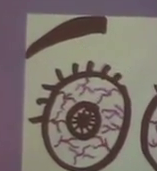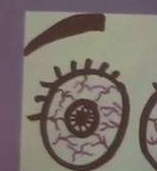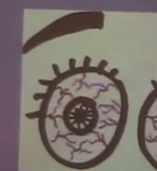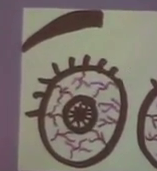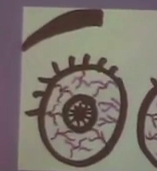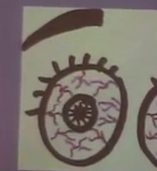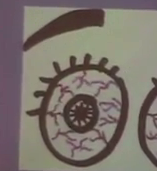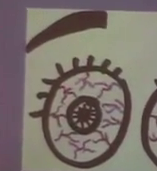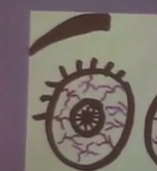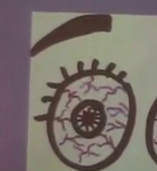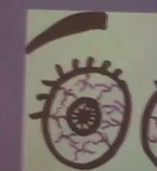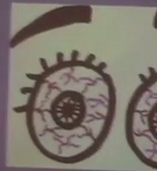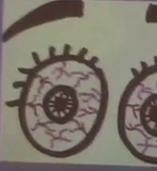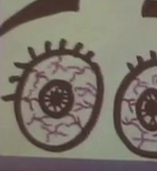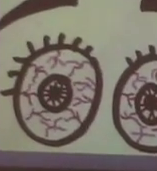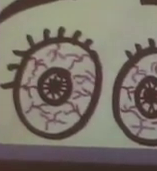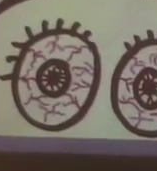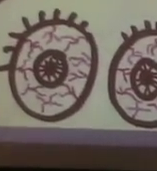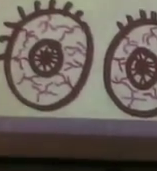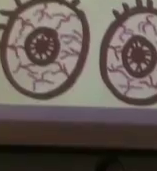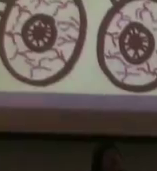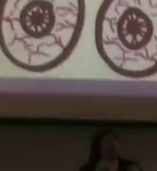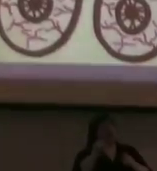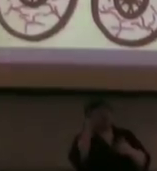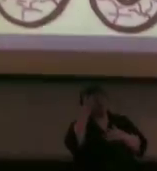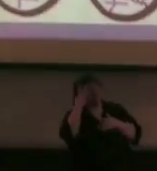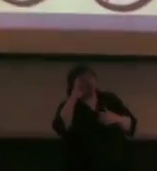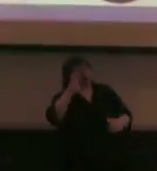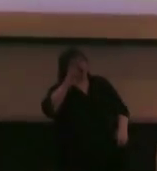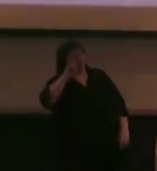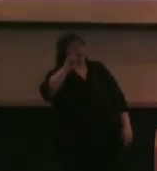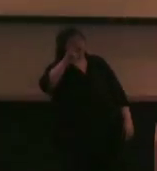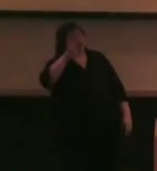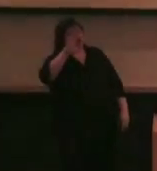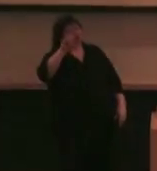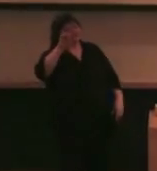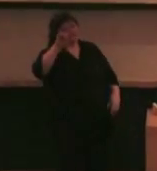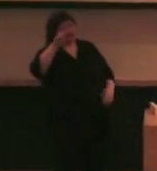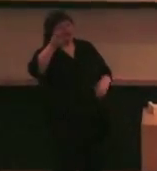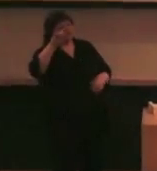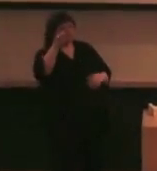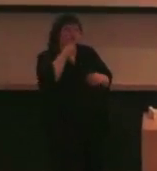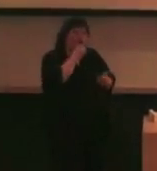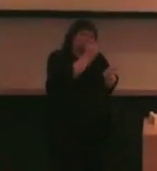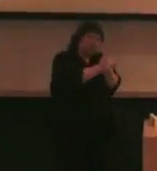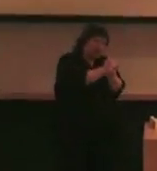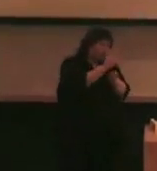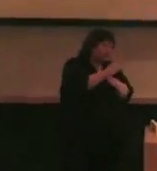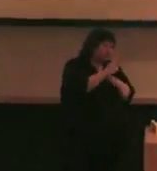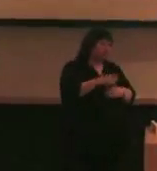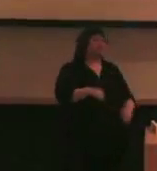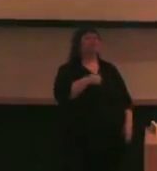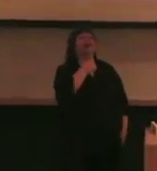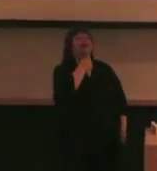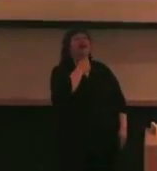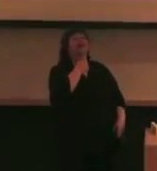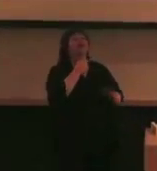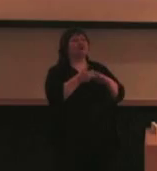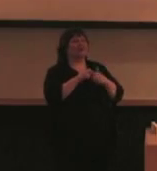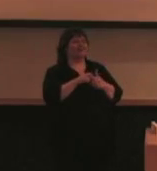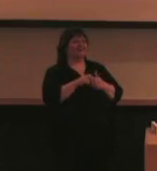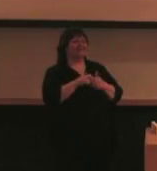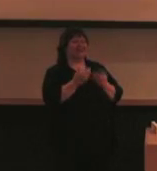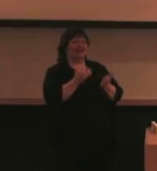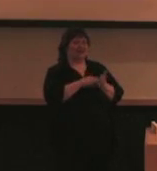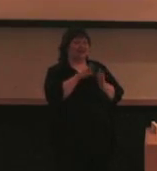so forth. So you need to educate them, again, on the basic level what some of these things are. thyroid thrum, again another